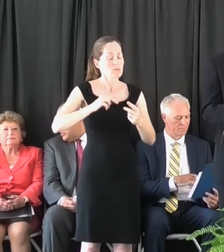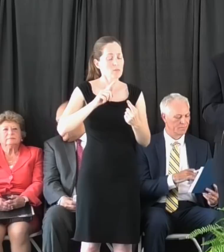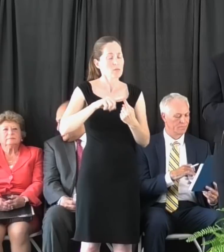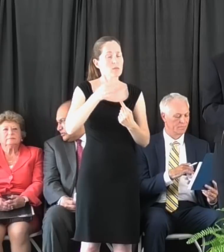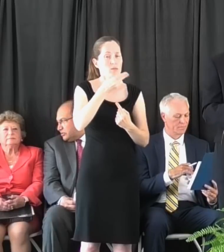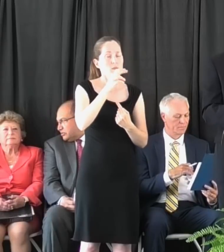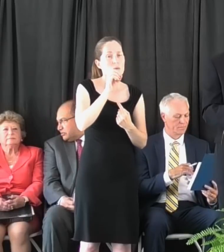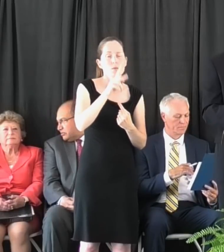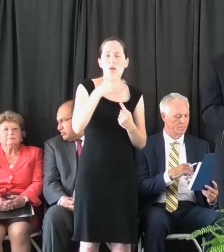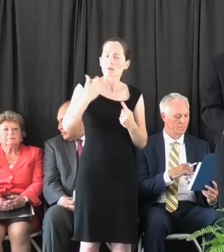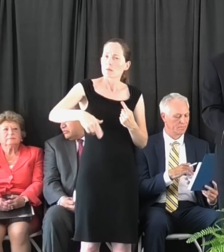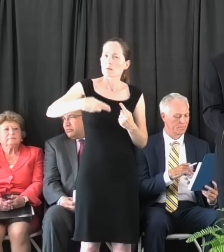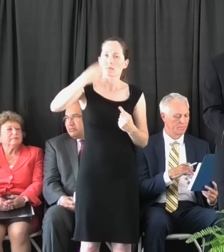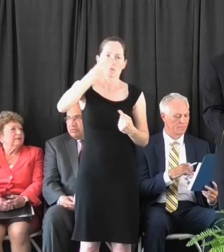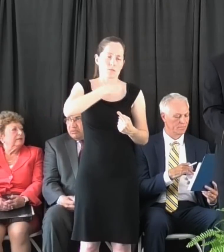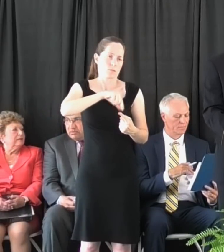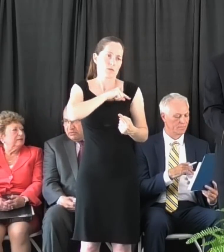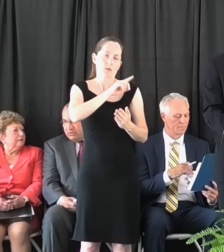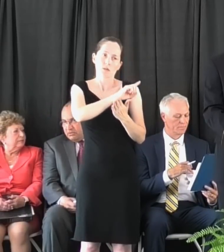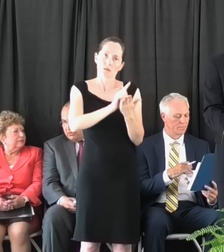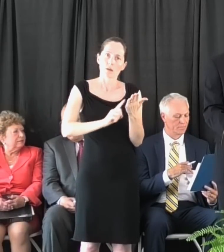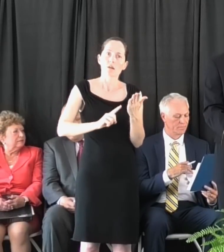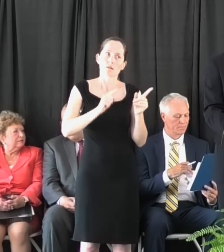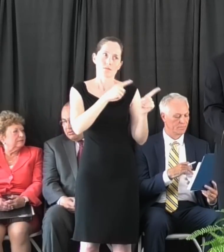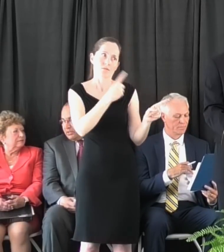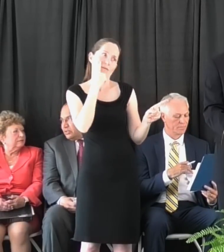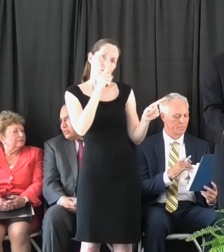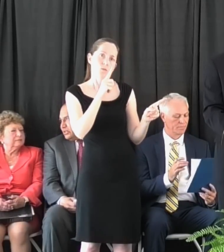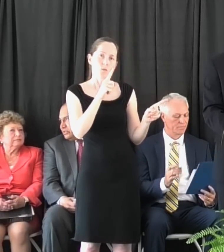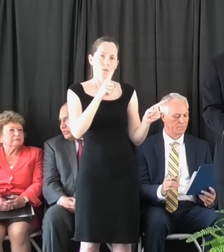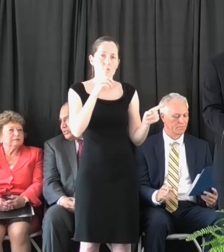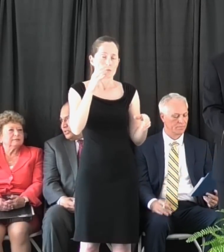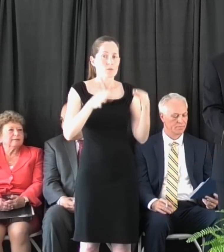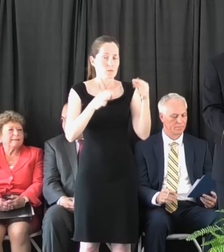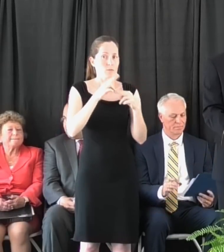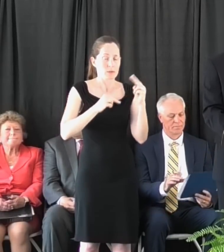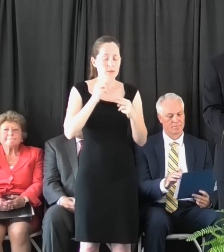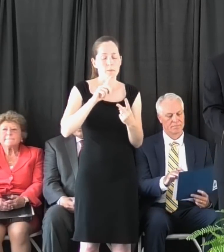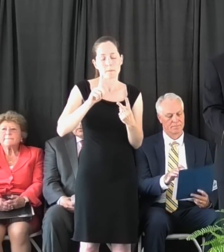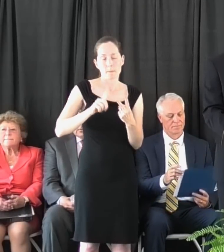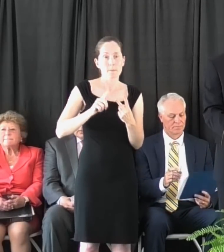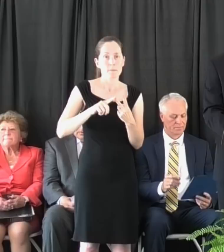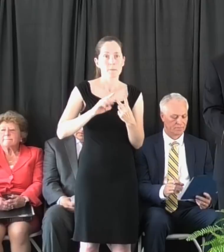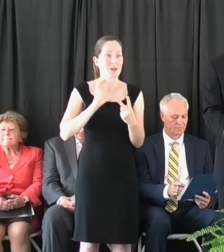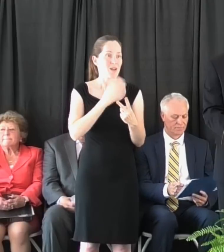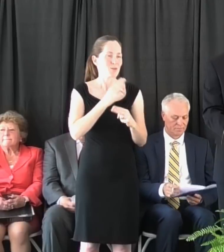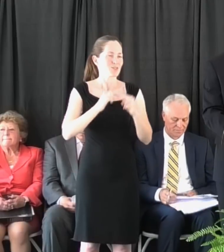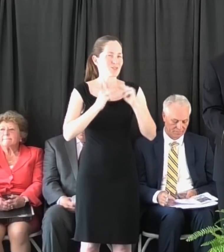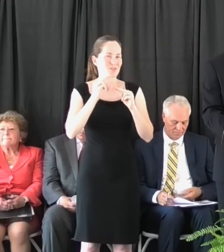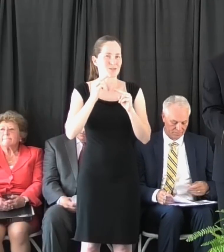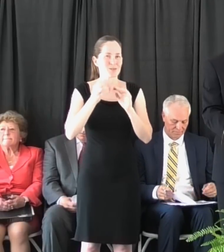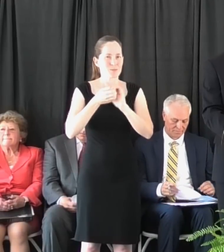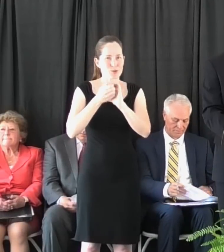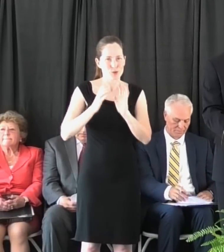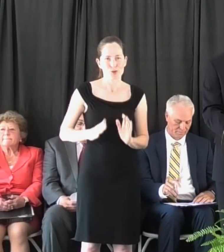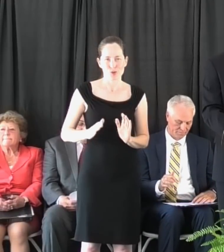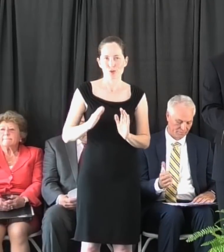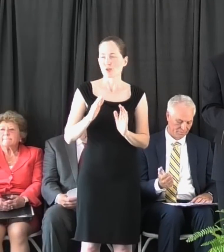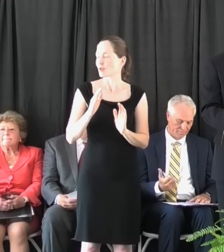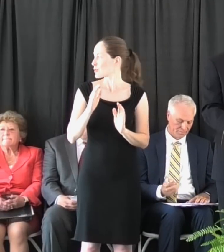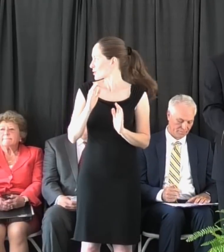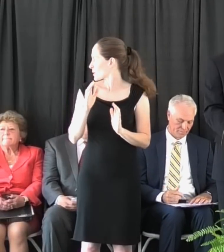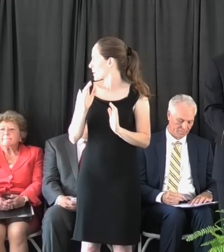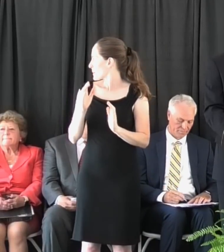very high-quality design here for the Howard County Courthouse. Secondly is our construction partner, Harkins Builders,